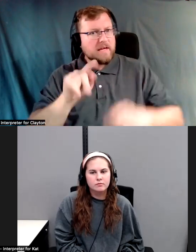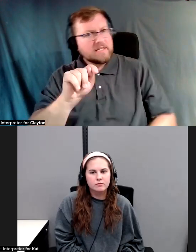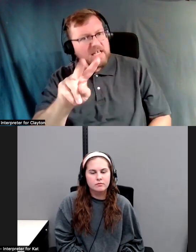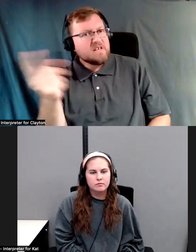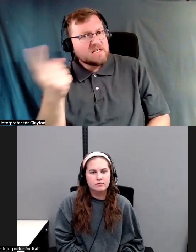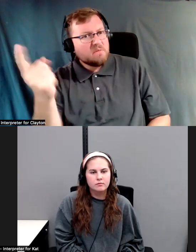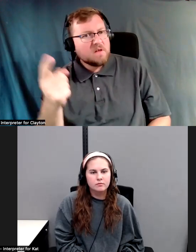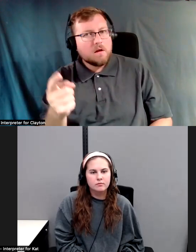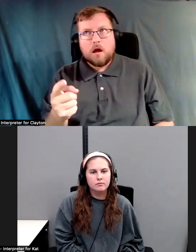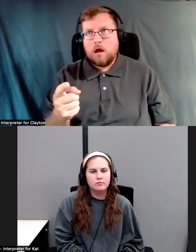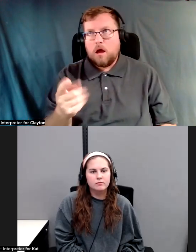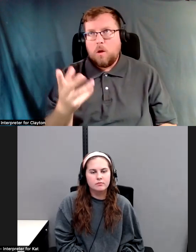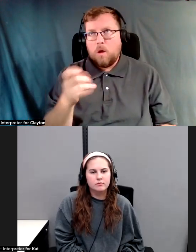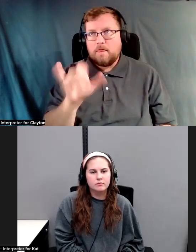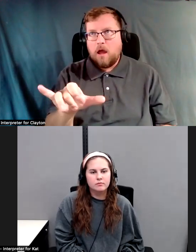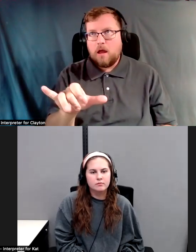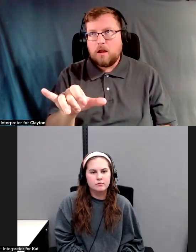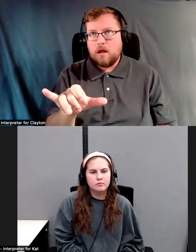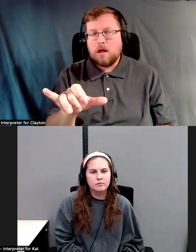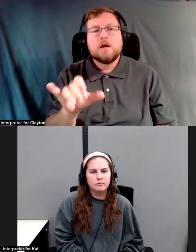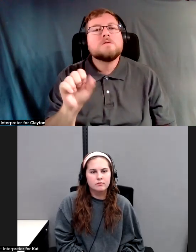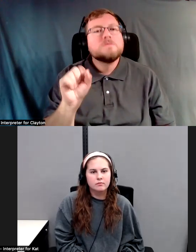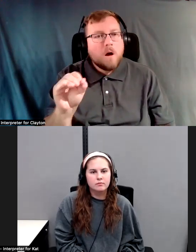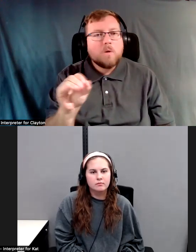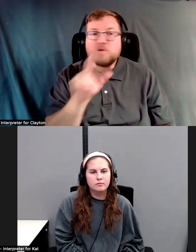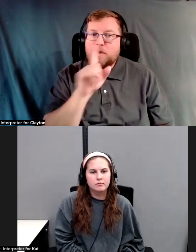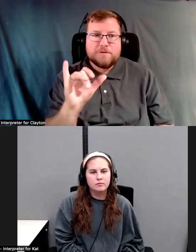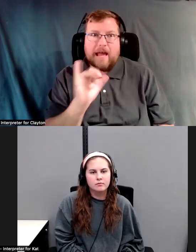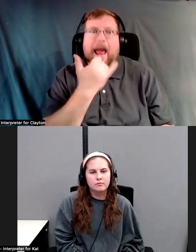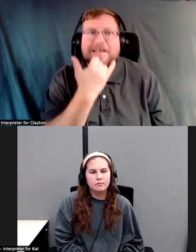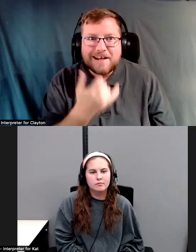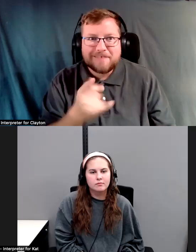that. So that's kind of how I started. It was almost kind of accidentally.